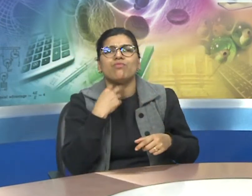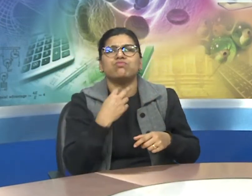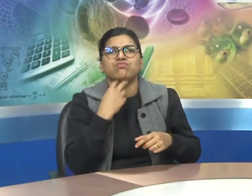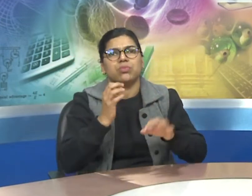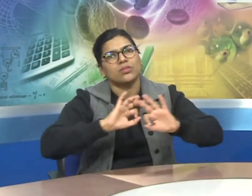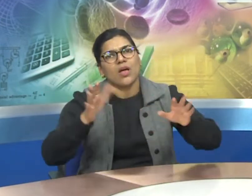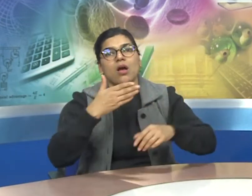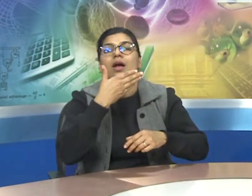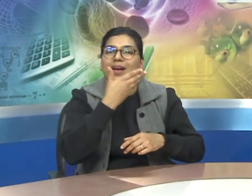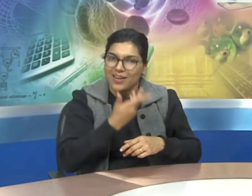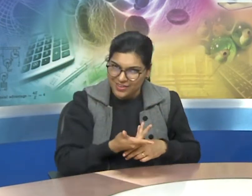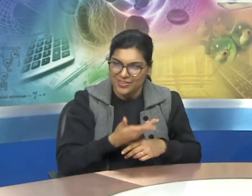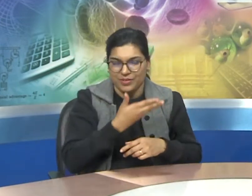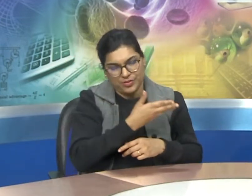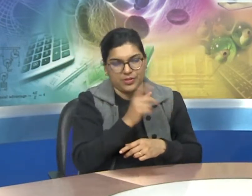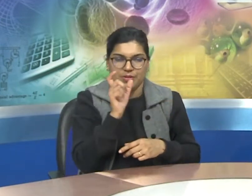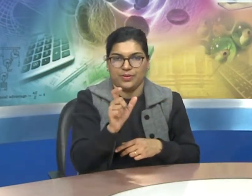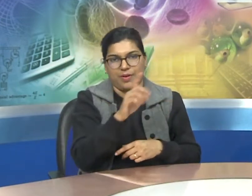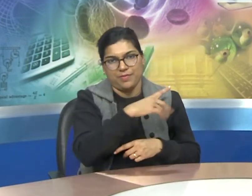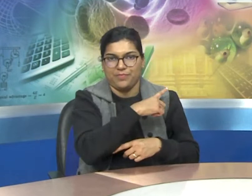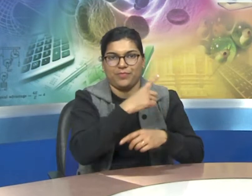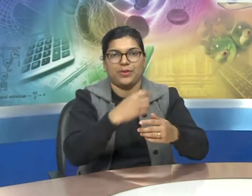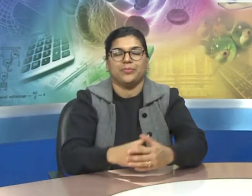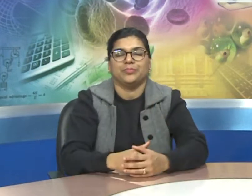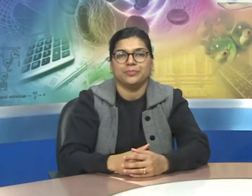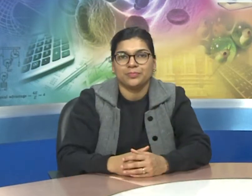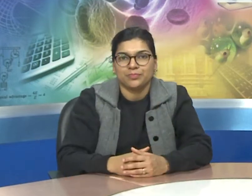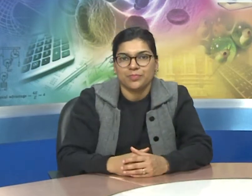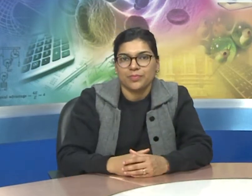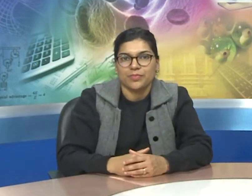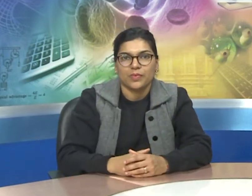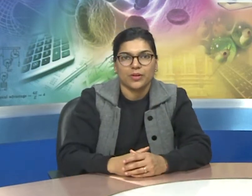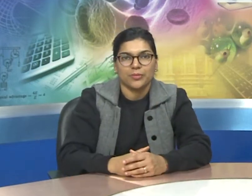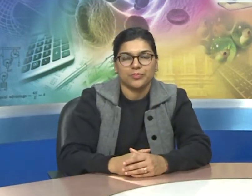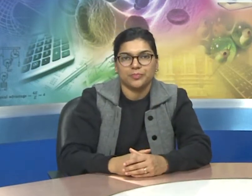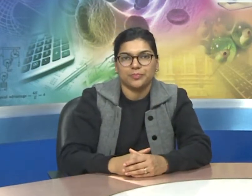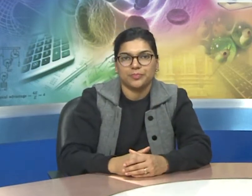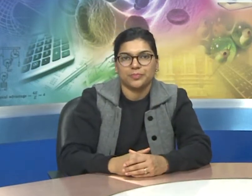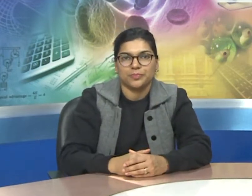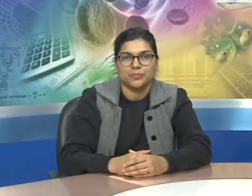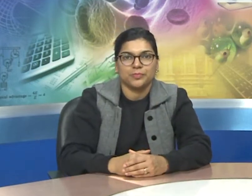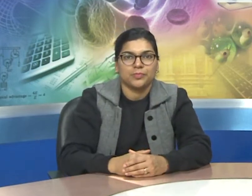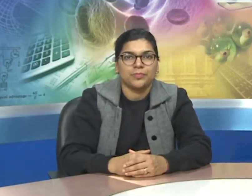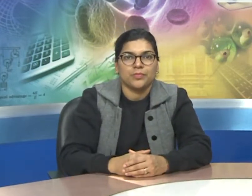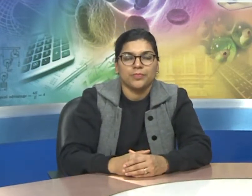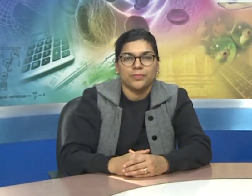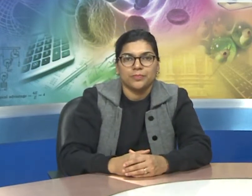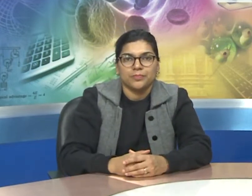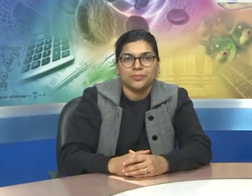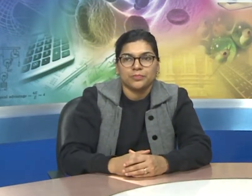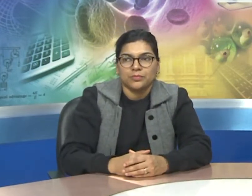If there is any video or any conference, then this sound option can be used there.